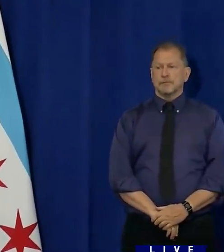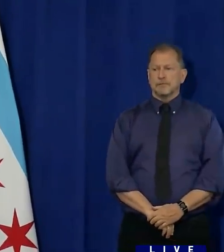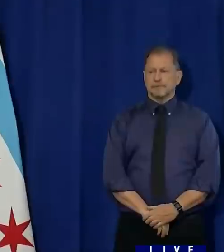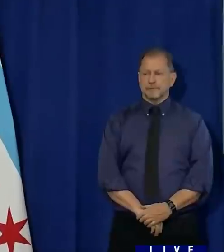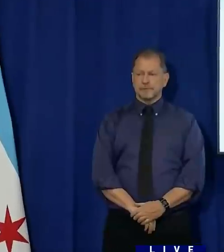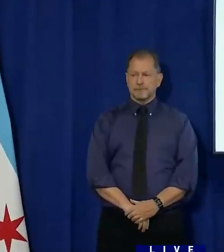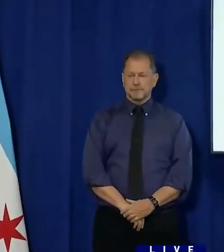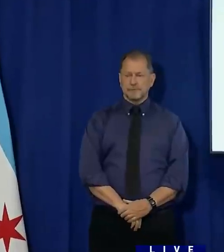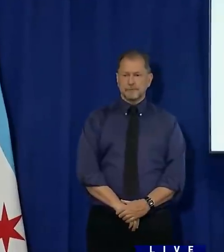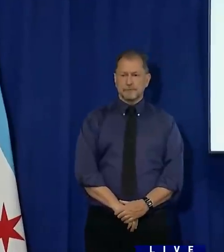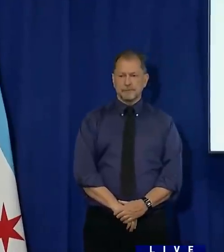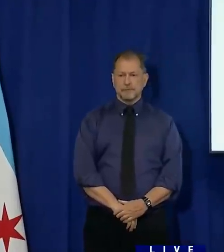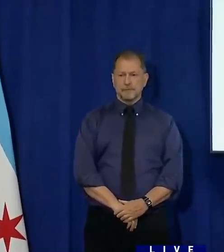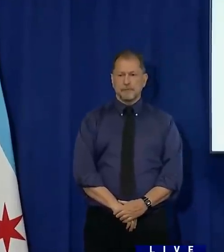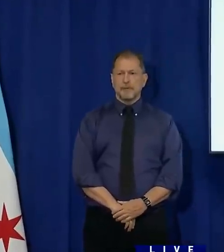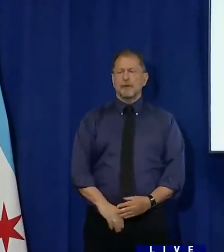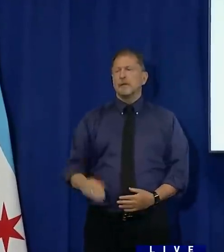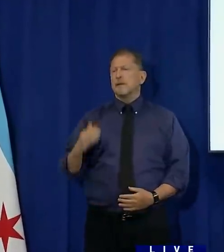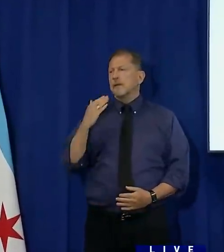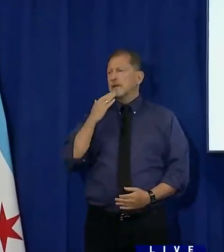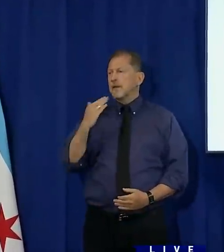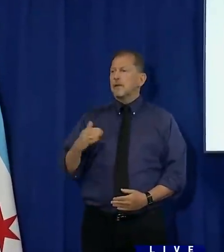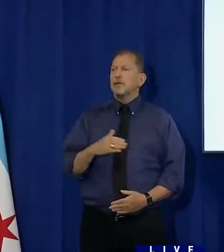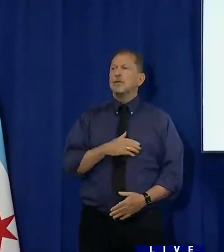Thank you, Mayor Lightfoot.